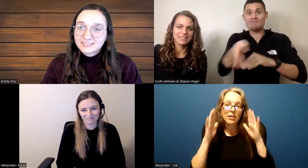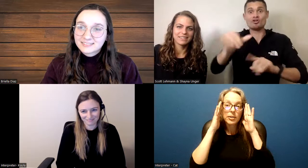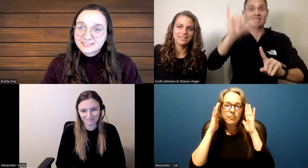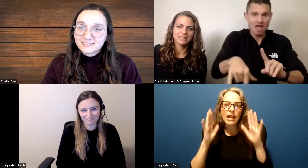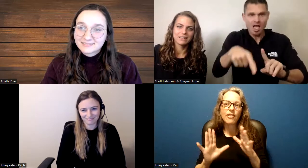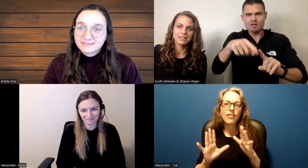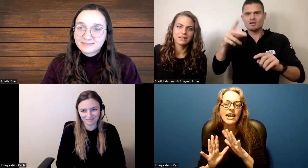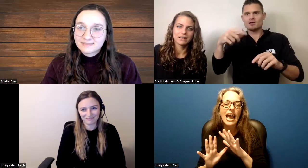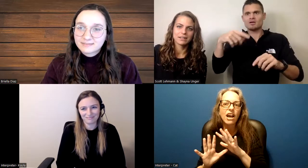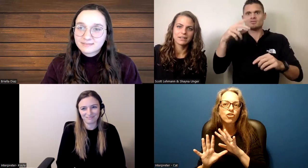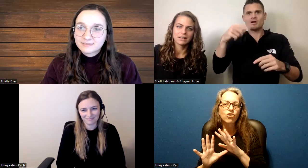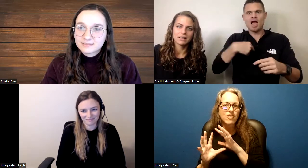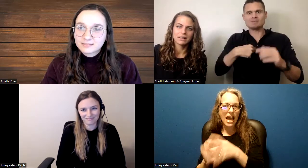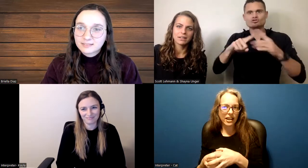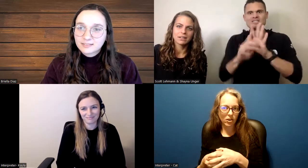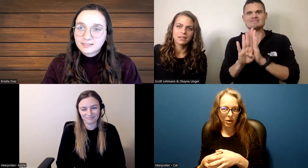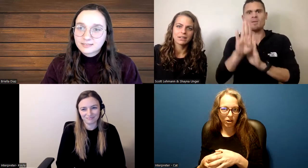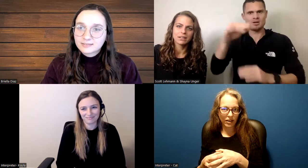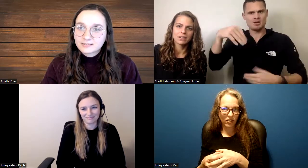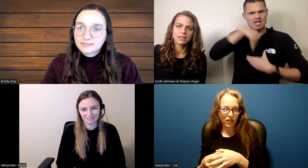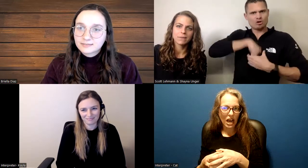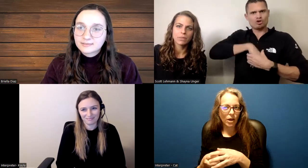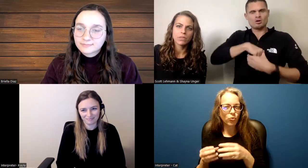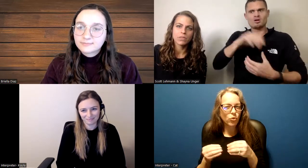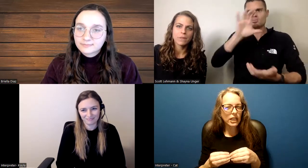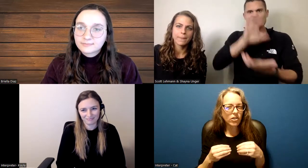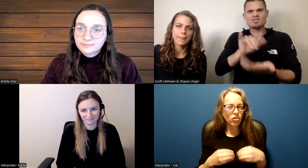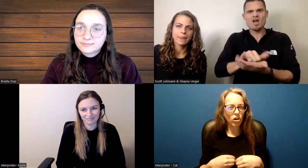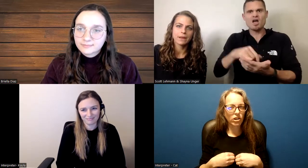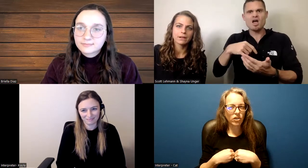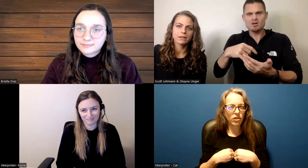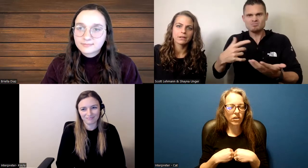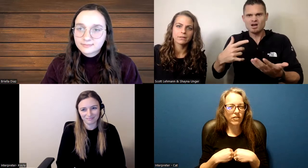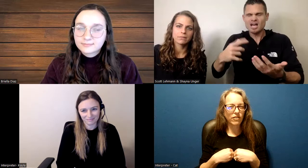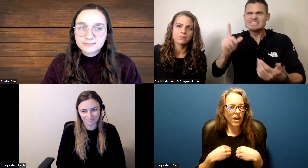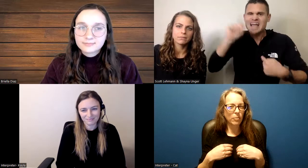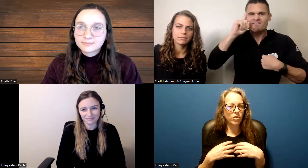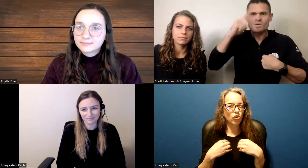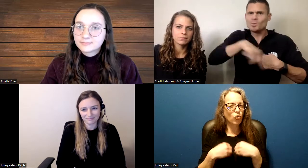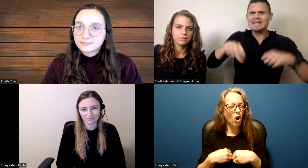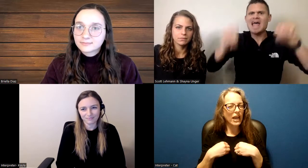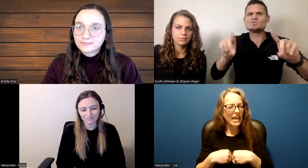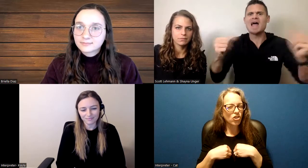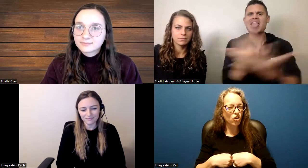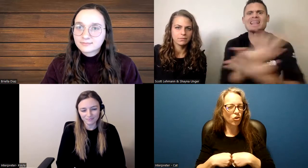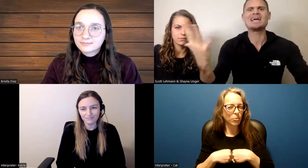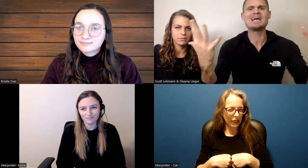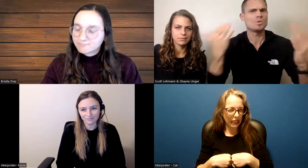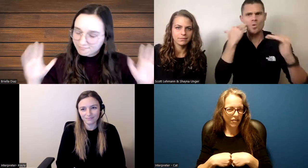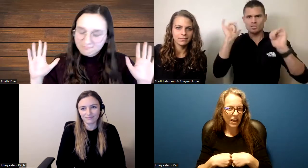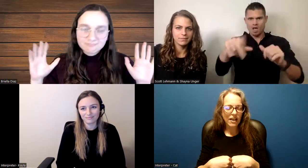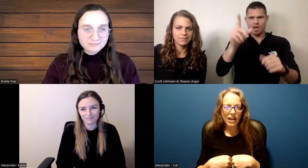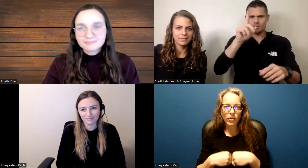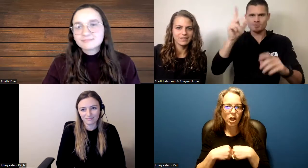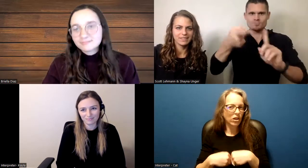did. And then after that experience, I really started to develop a strong internal